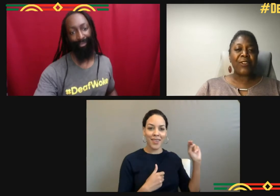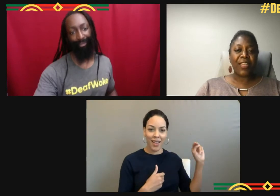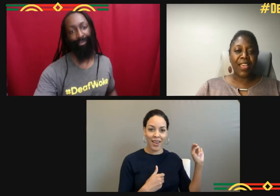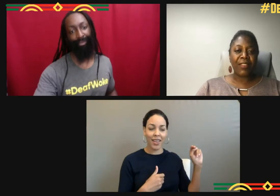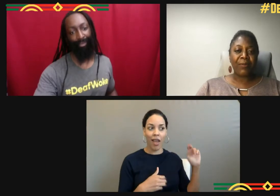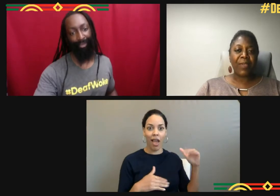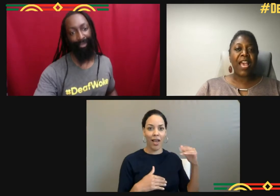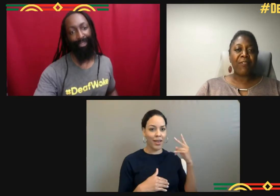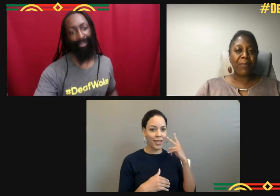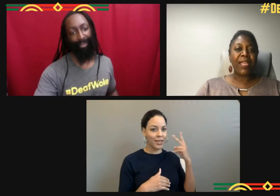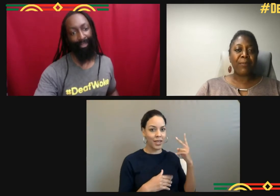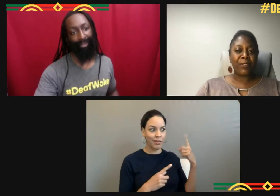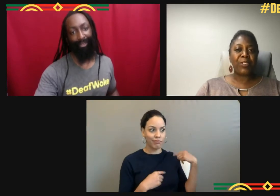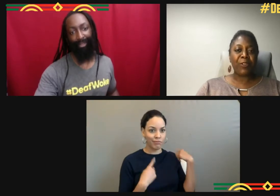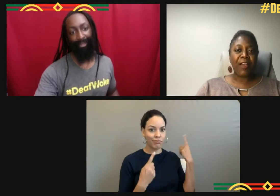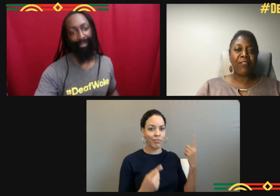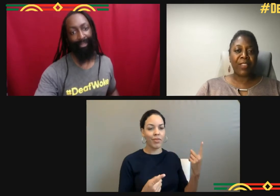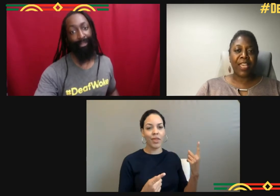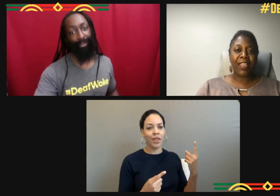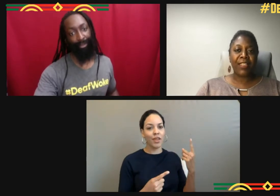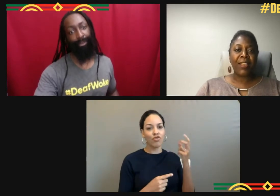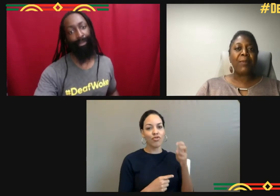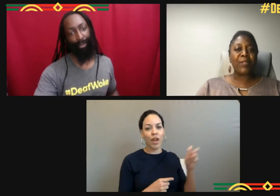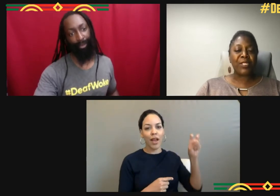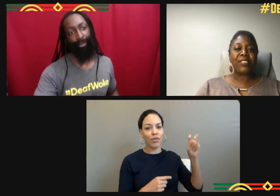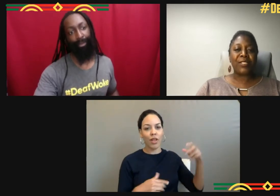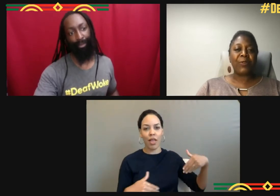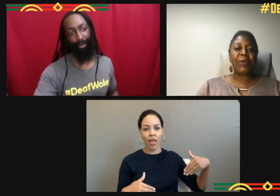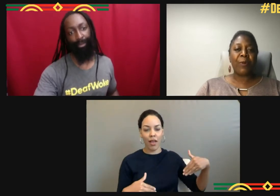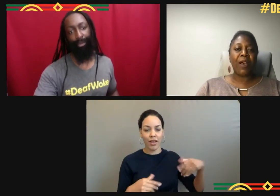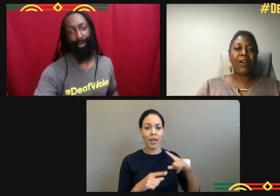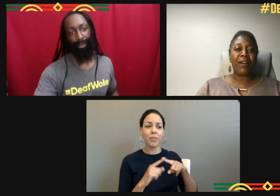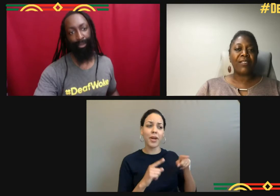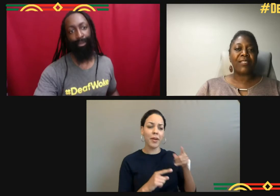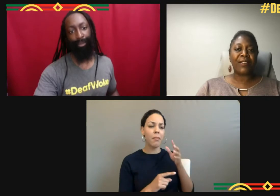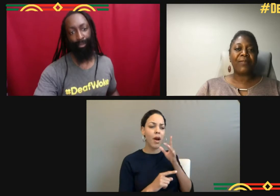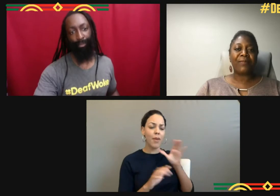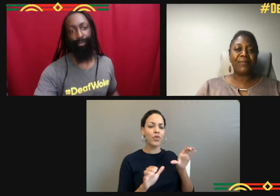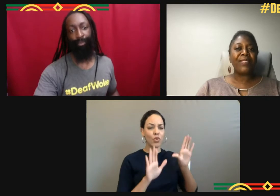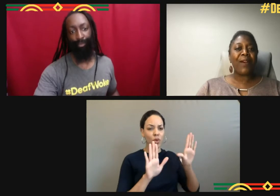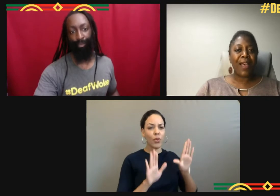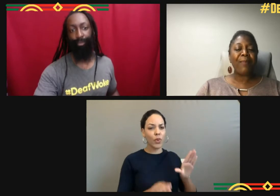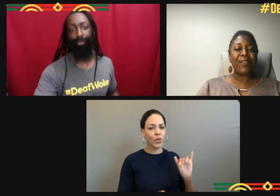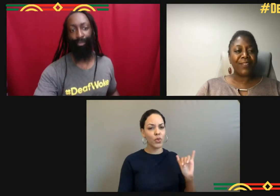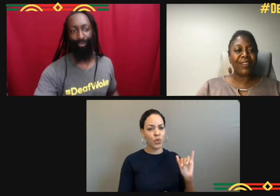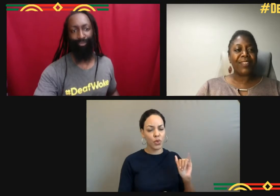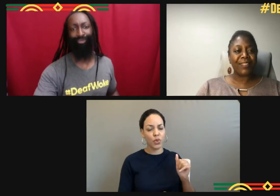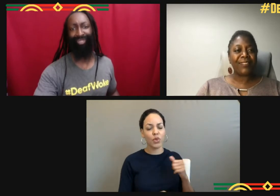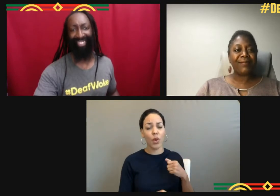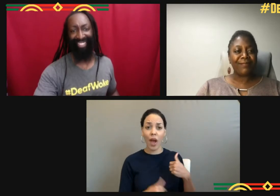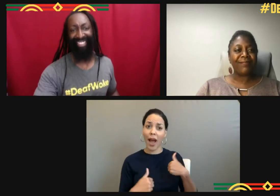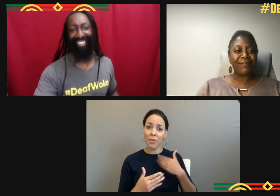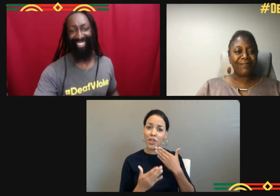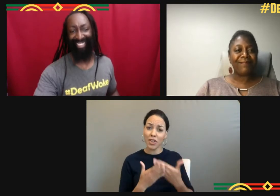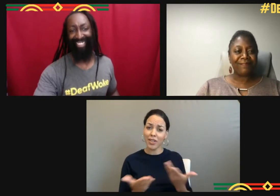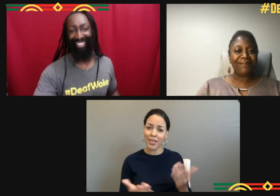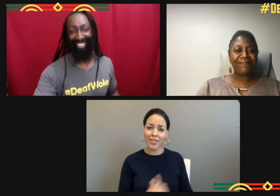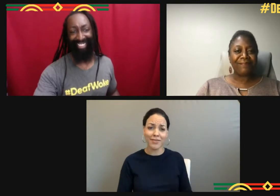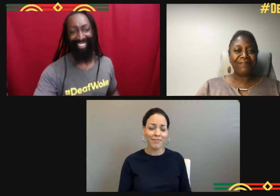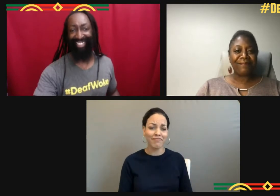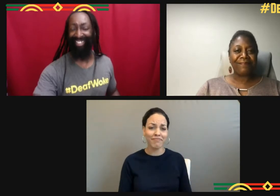haven't seen her yet. We haven't been able to travel yet. But she's doing well also. So I'm good.